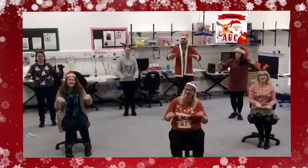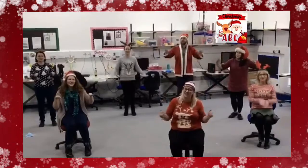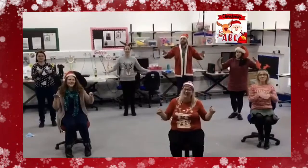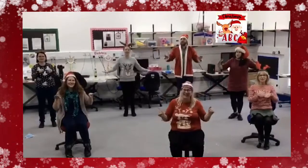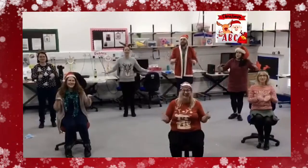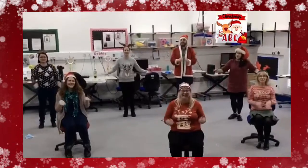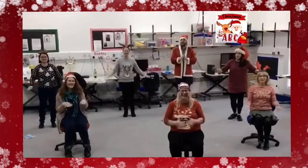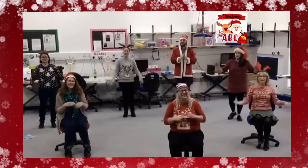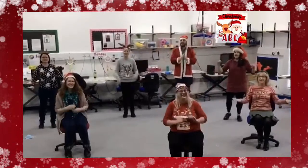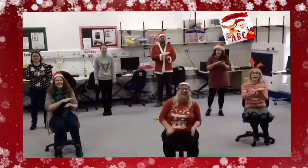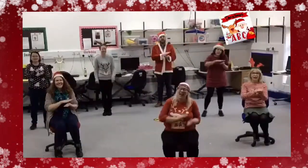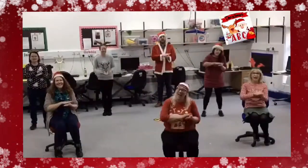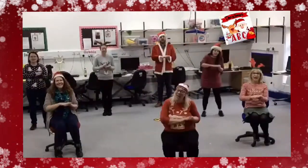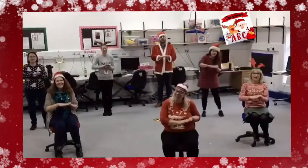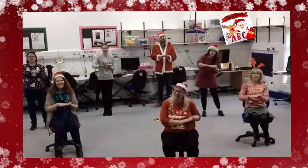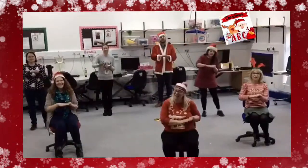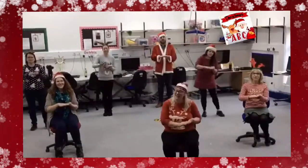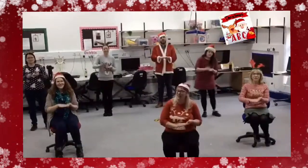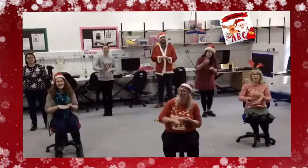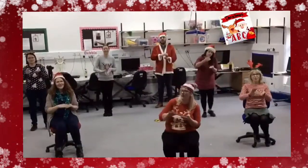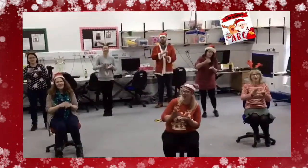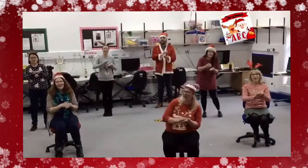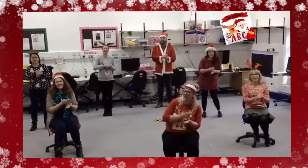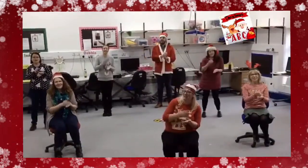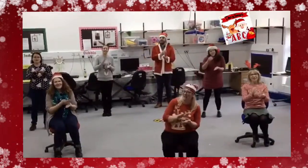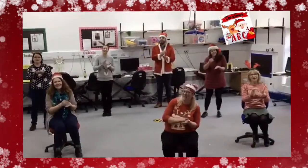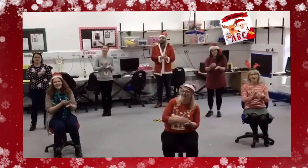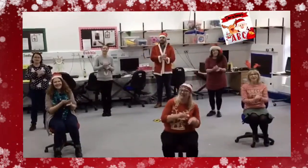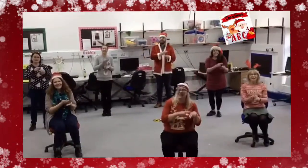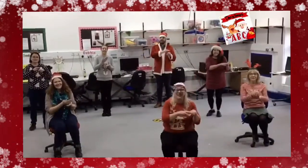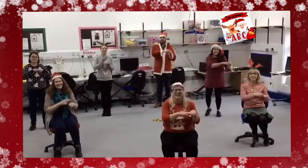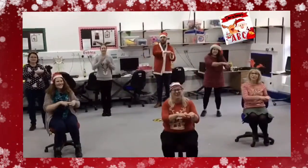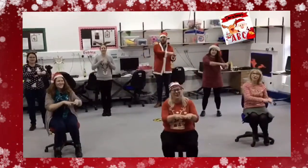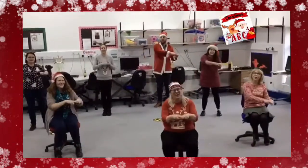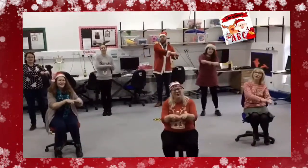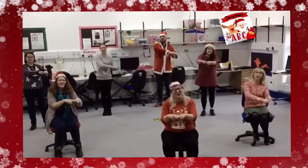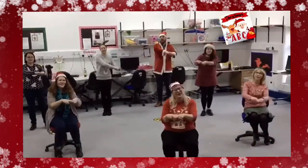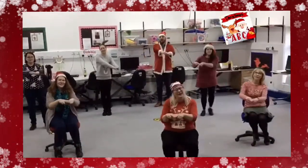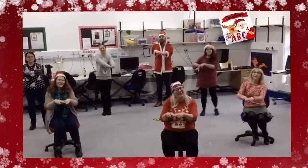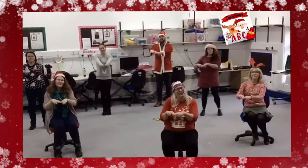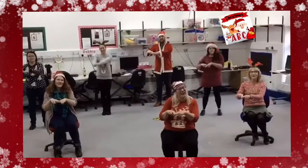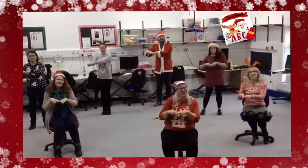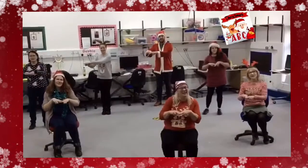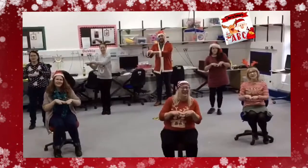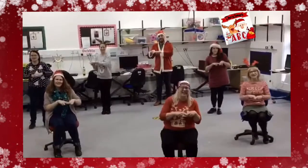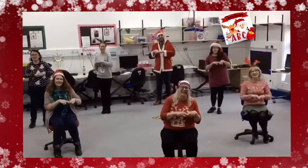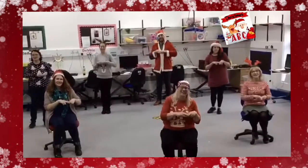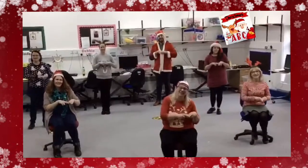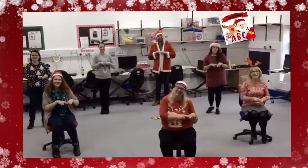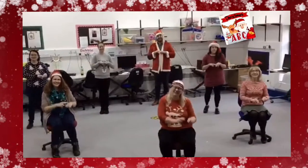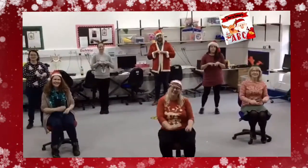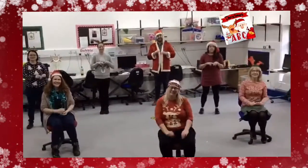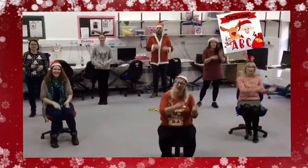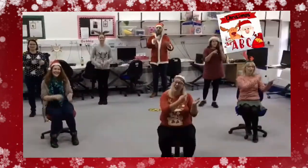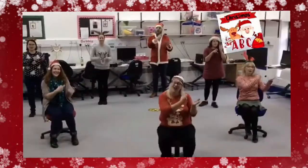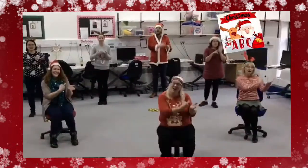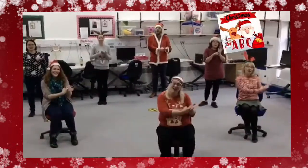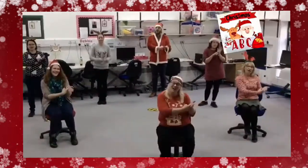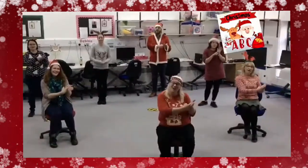Christmas tree. H is for the happiness with all the family. R is for